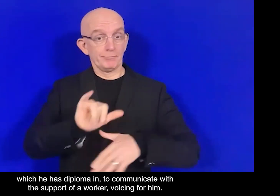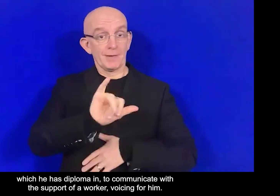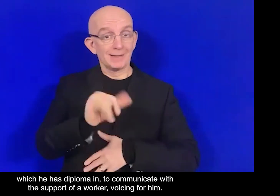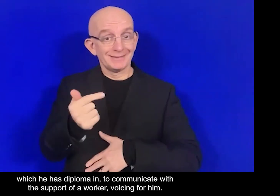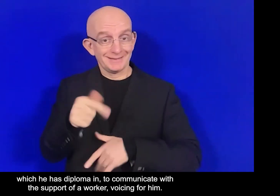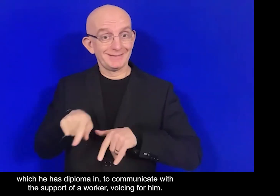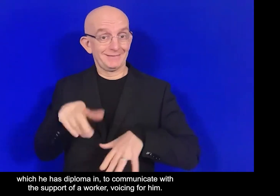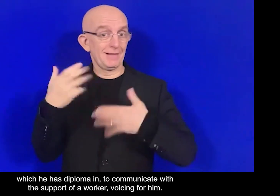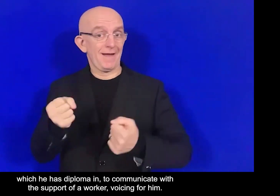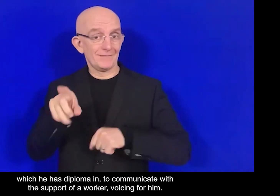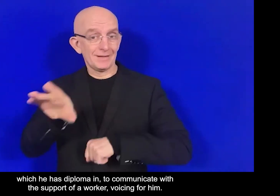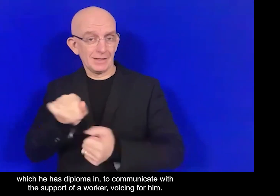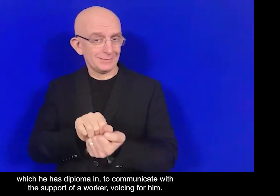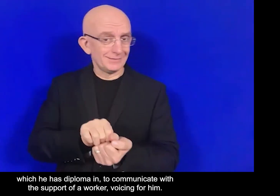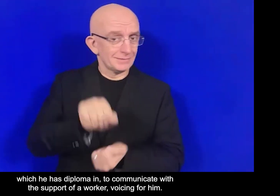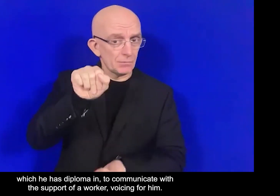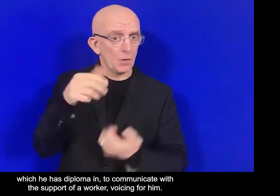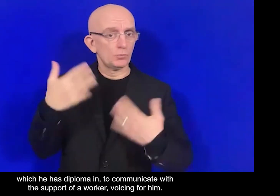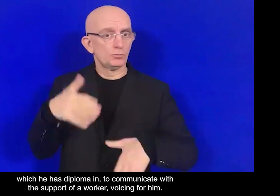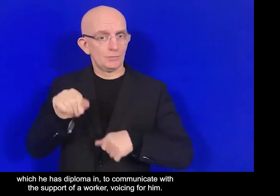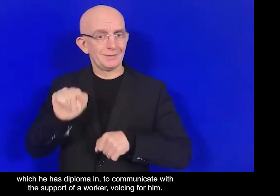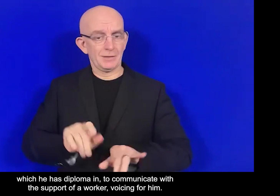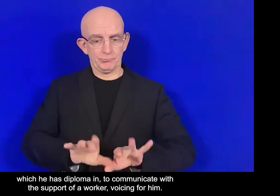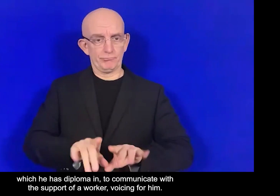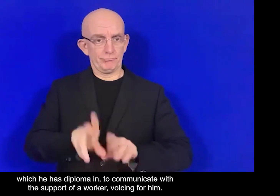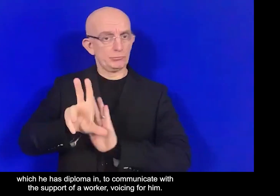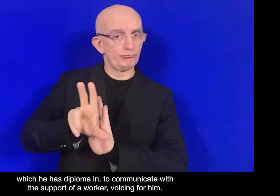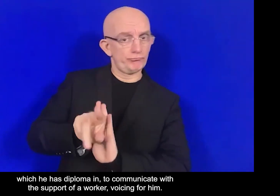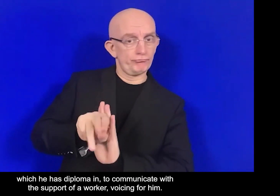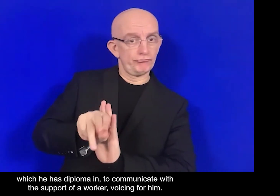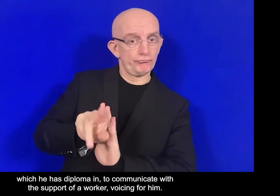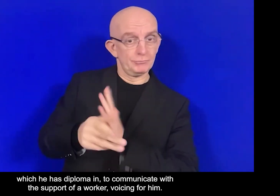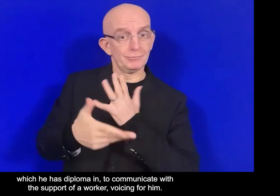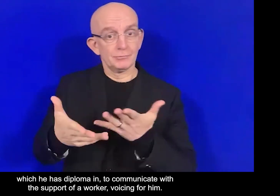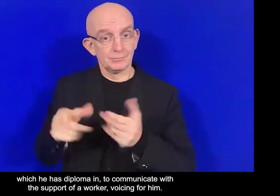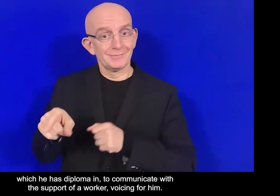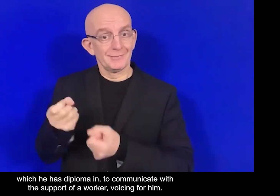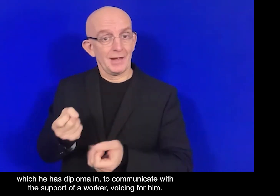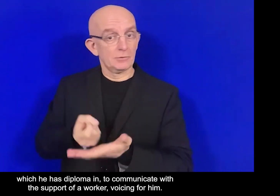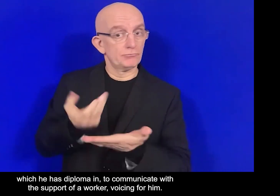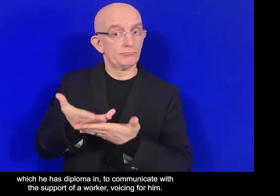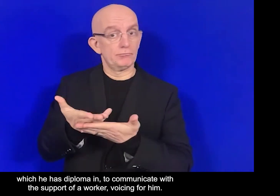communicate with the support of a worker voicing for him.